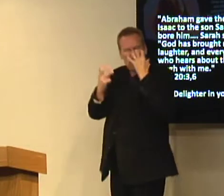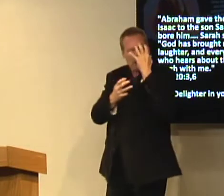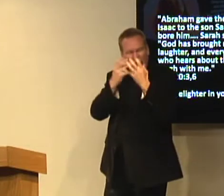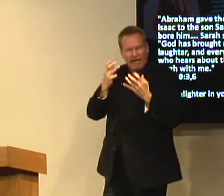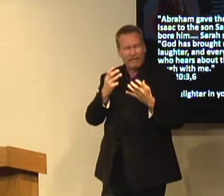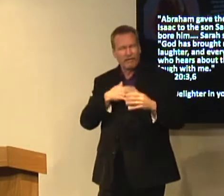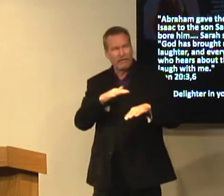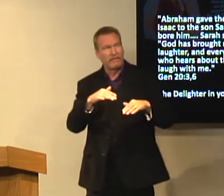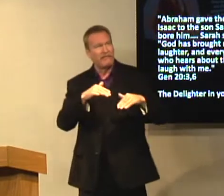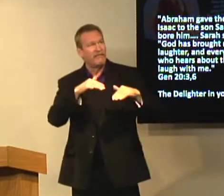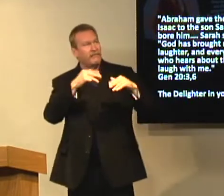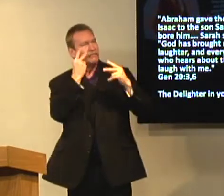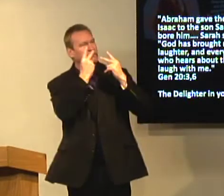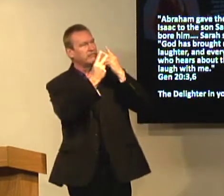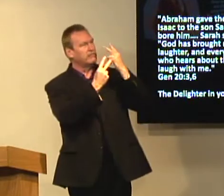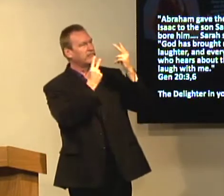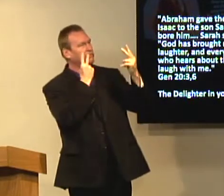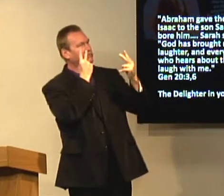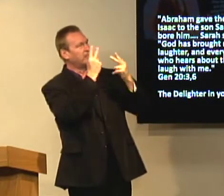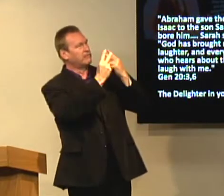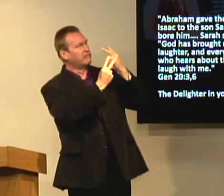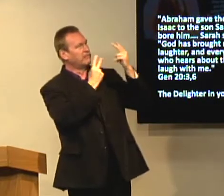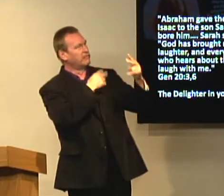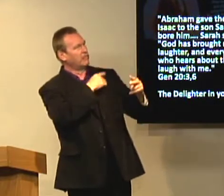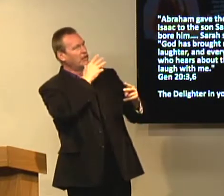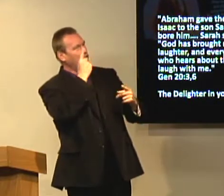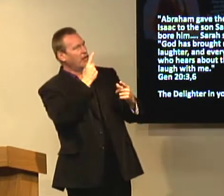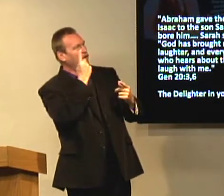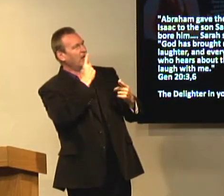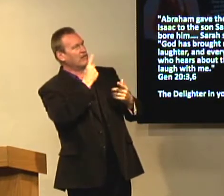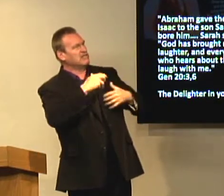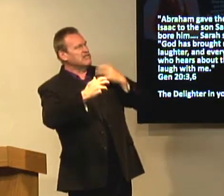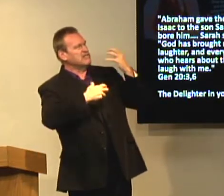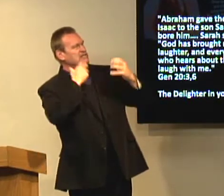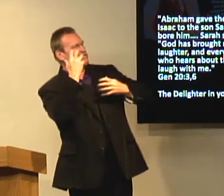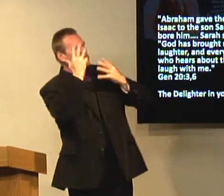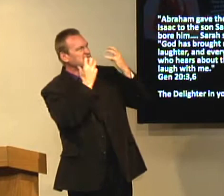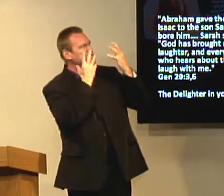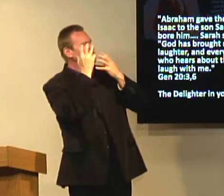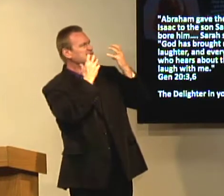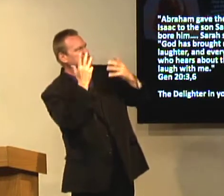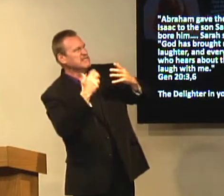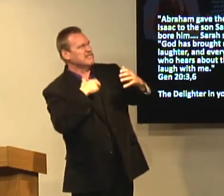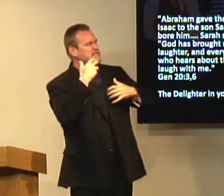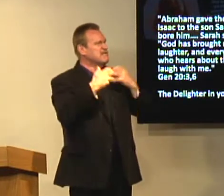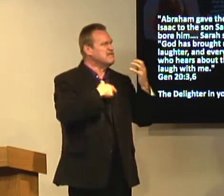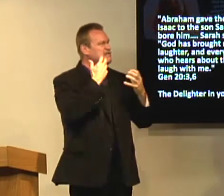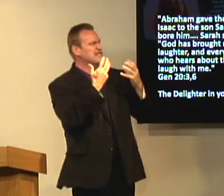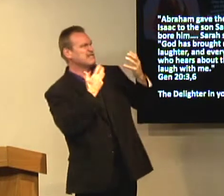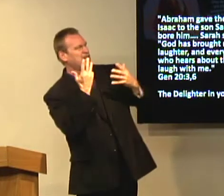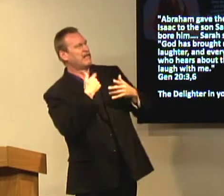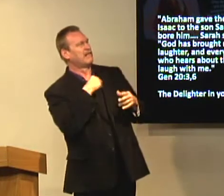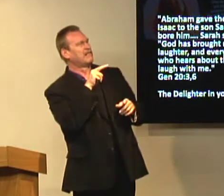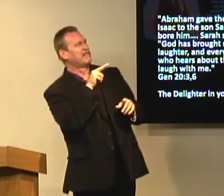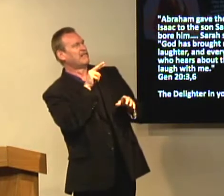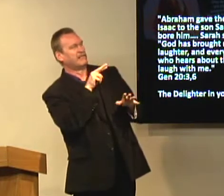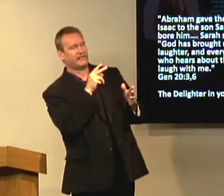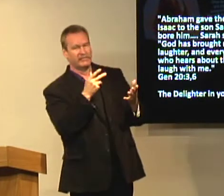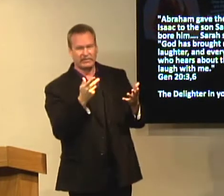always losing your temper with your kids, and they see that constantly their entire life? And they're like, oh, my mom's always mad. She's always grouchy. She's